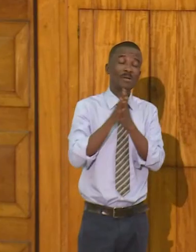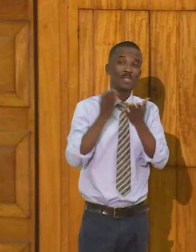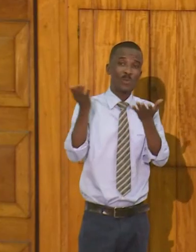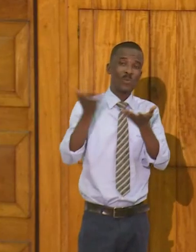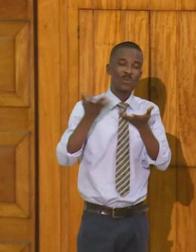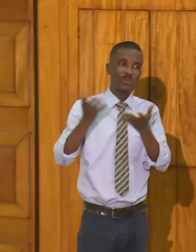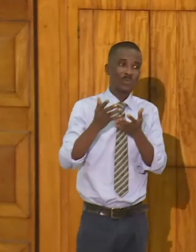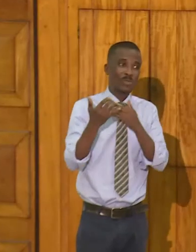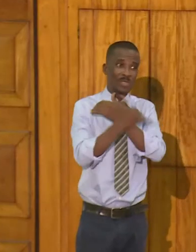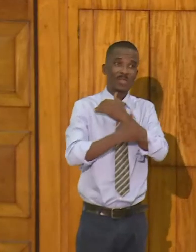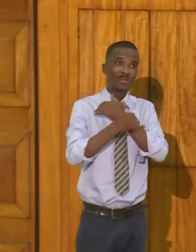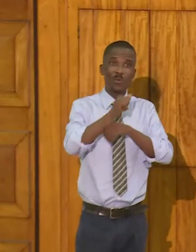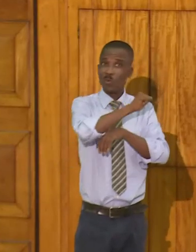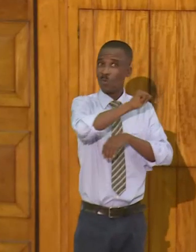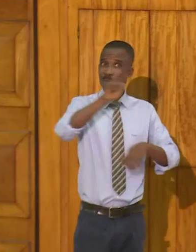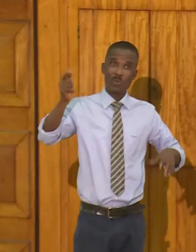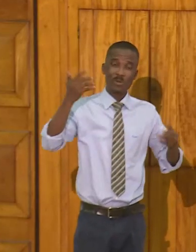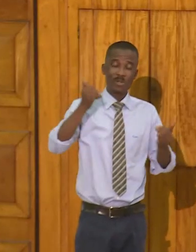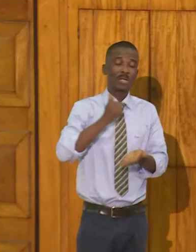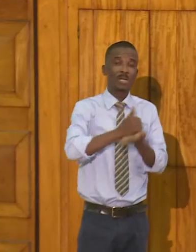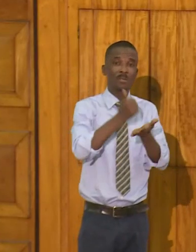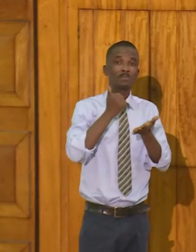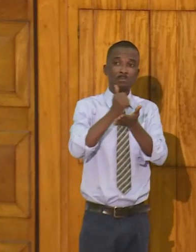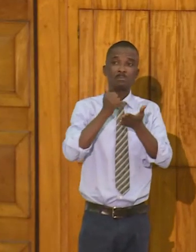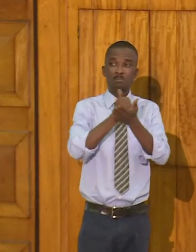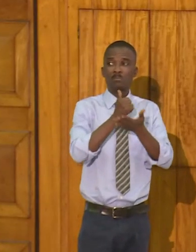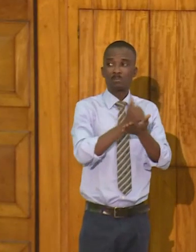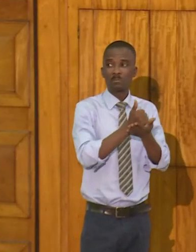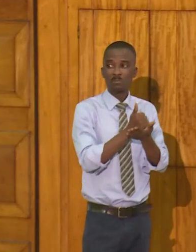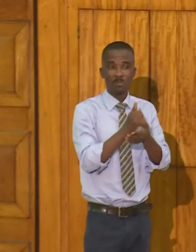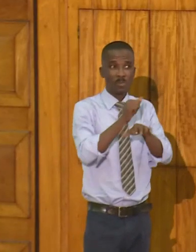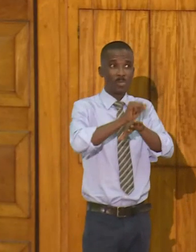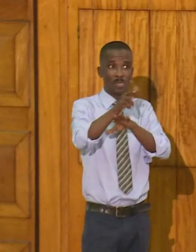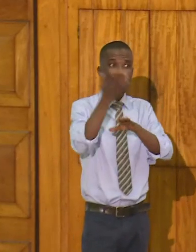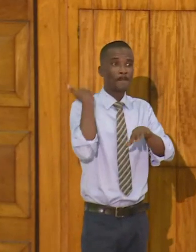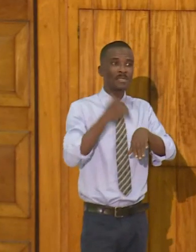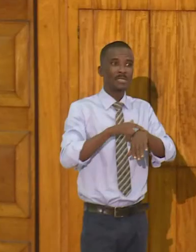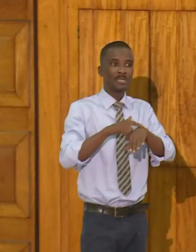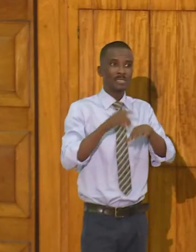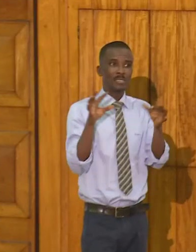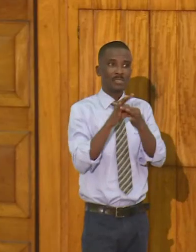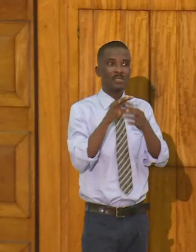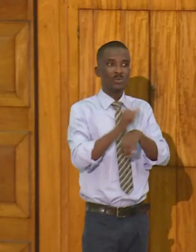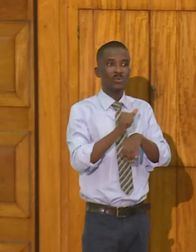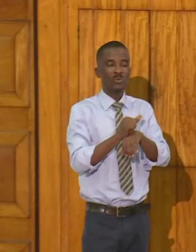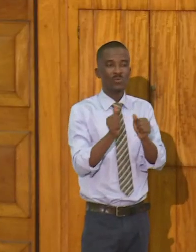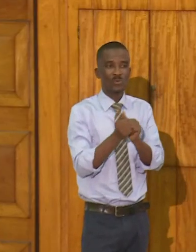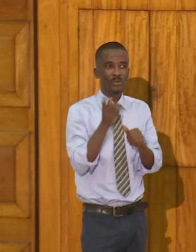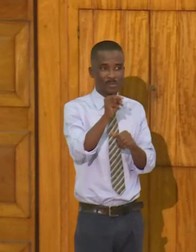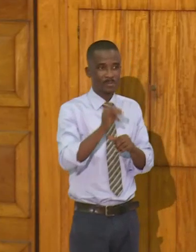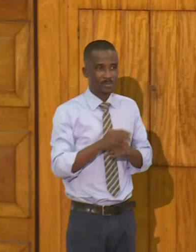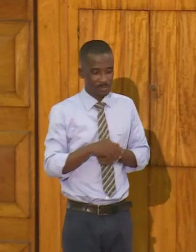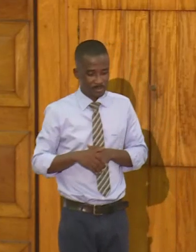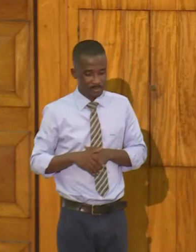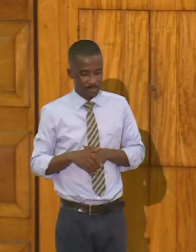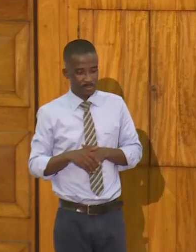all over the country. And they actually assisted to a large extent in our fight against COVID. And that we won very, very well.